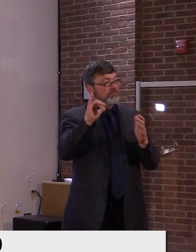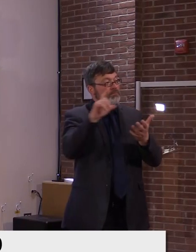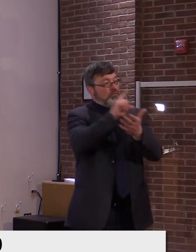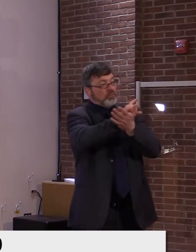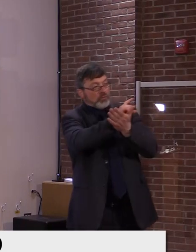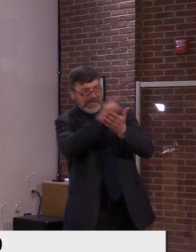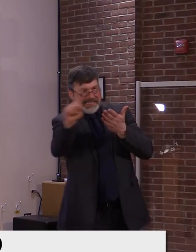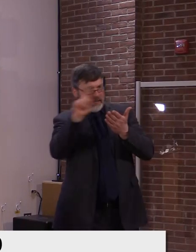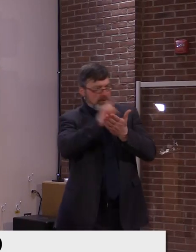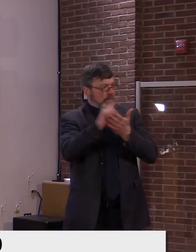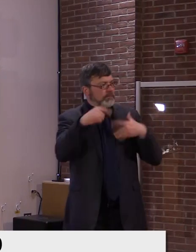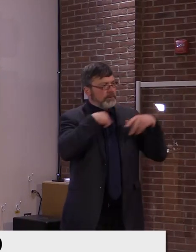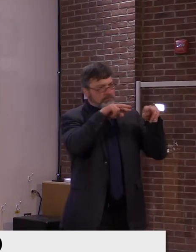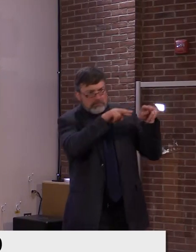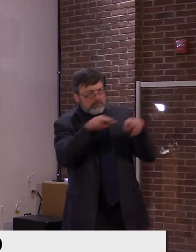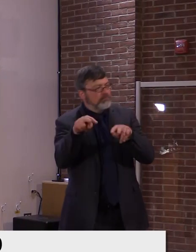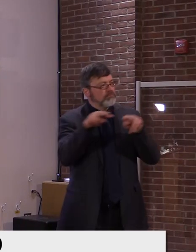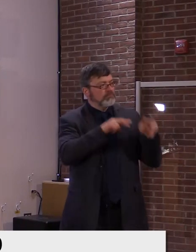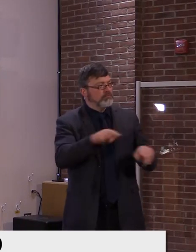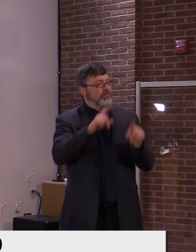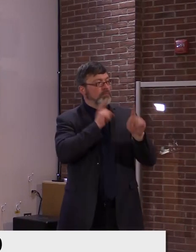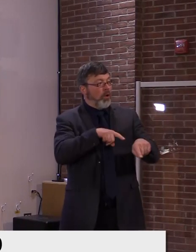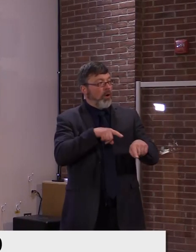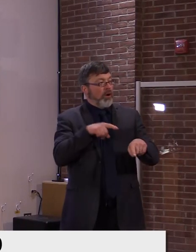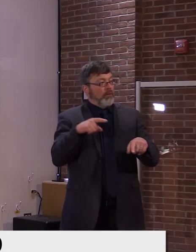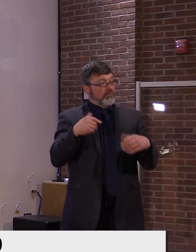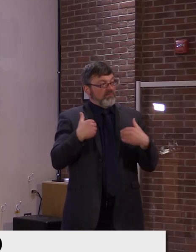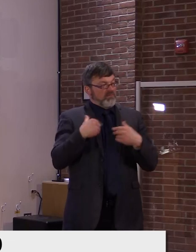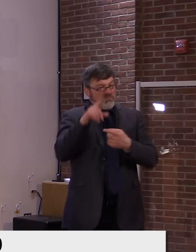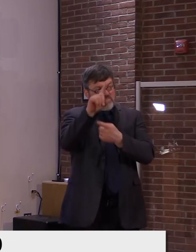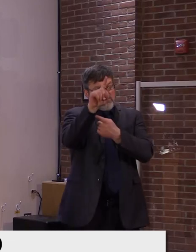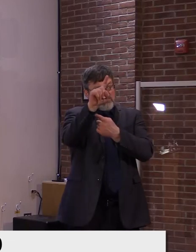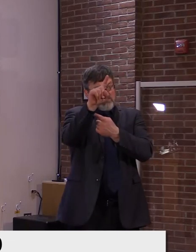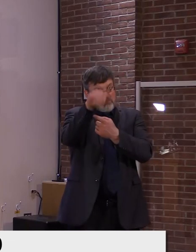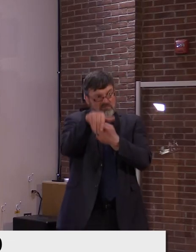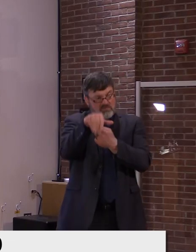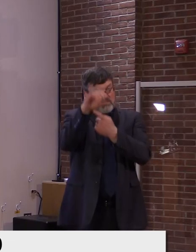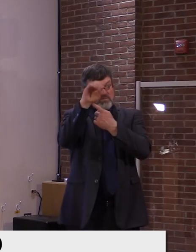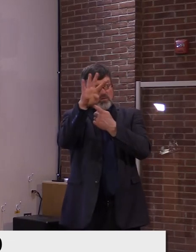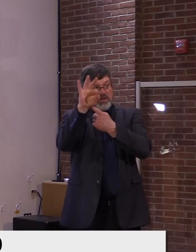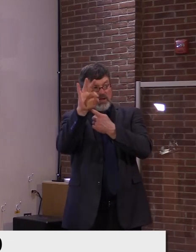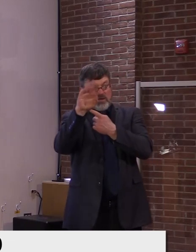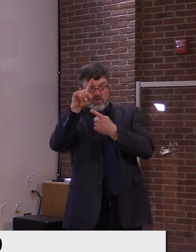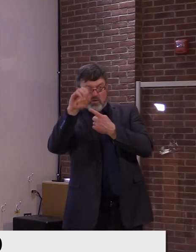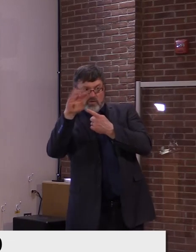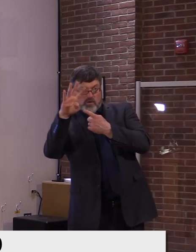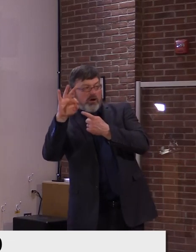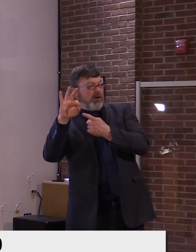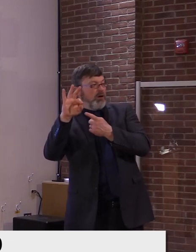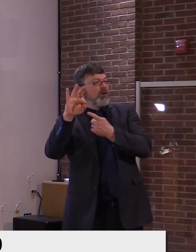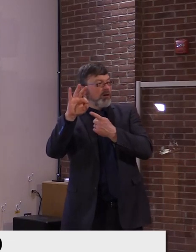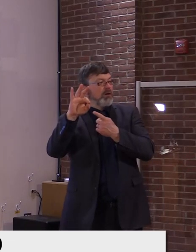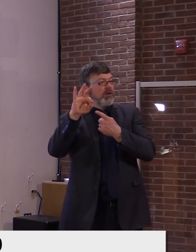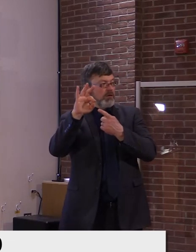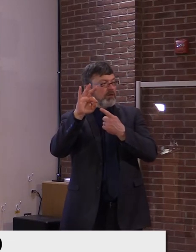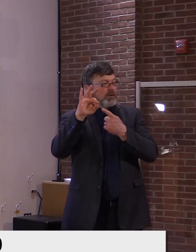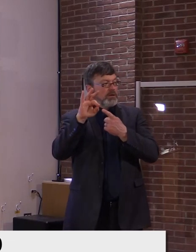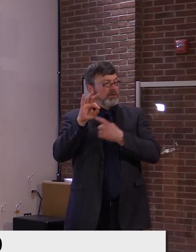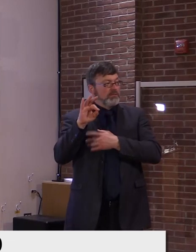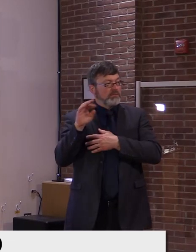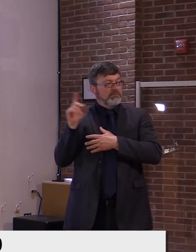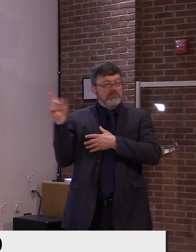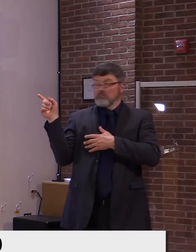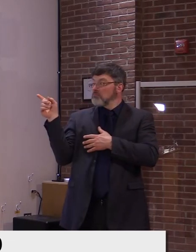week total 1,049, a decrease of 183 compared to last week.